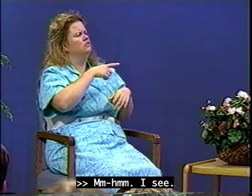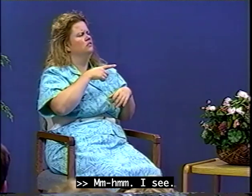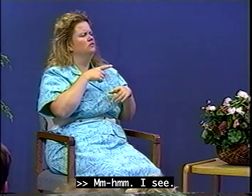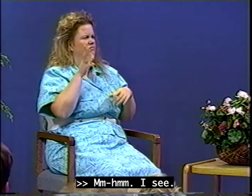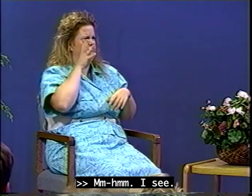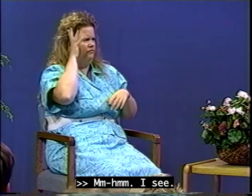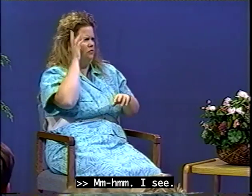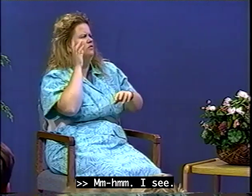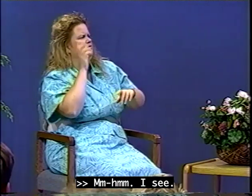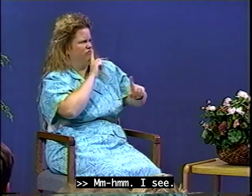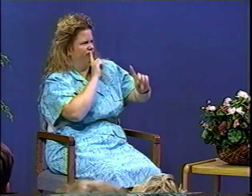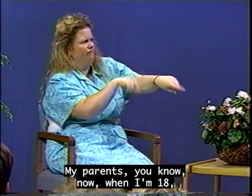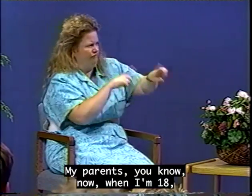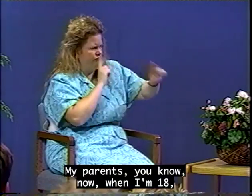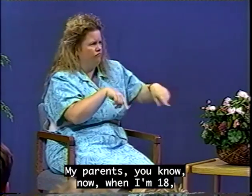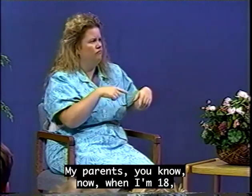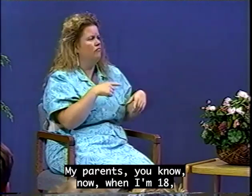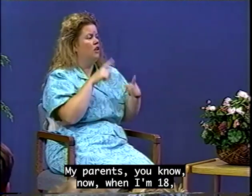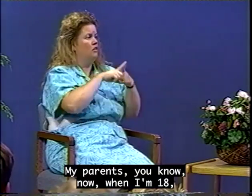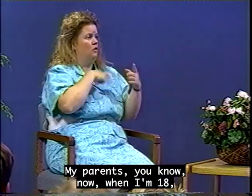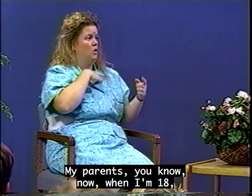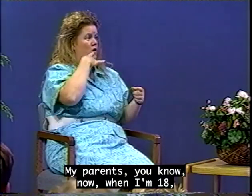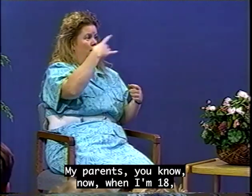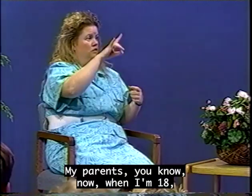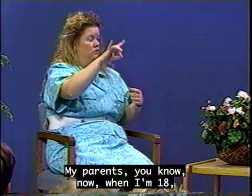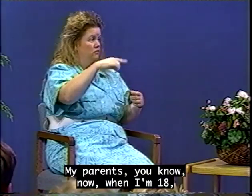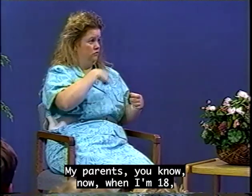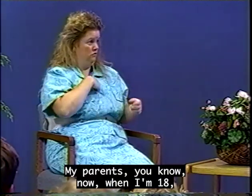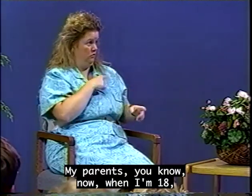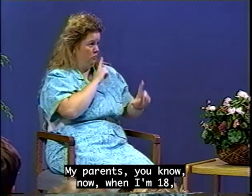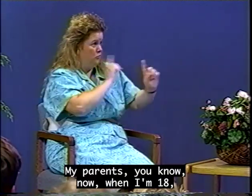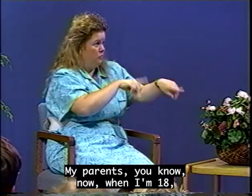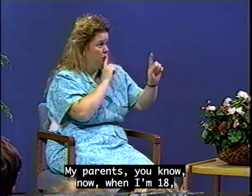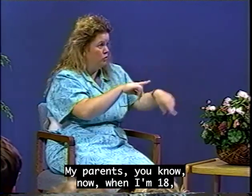I see. My parents,